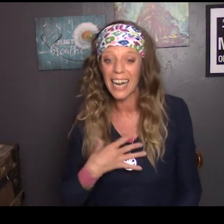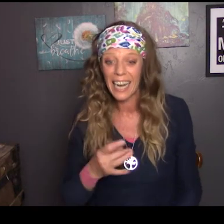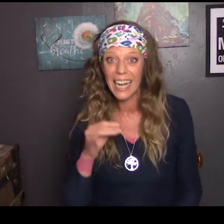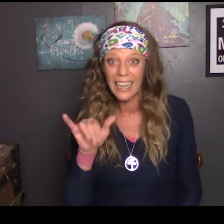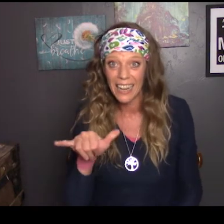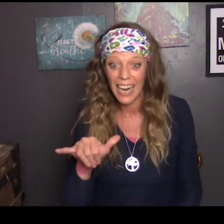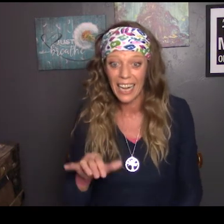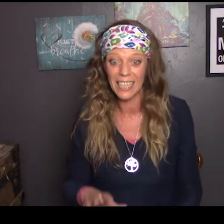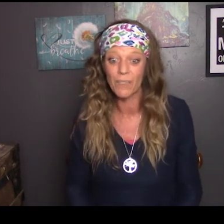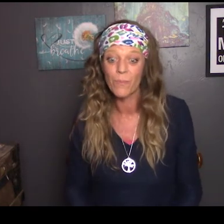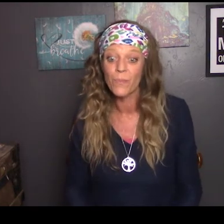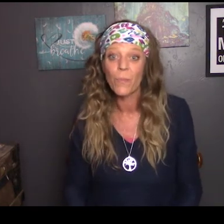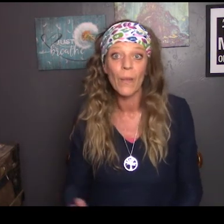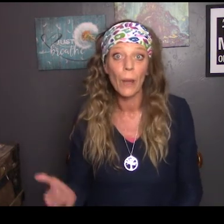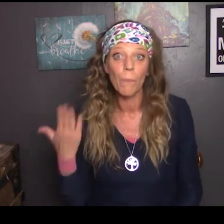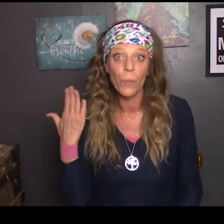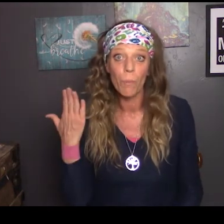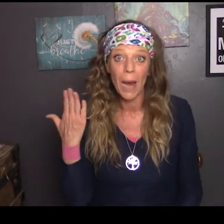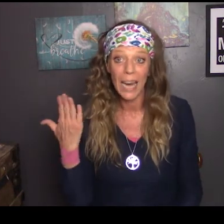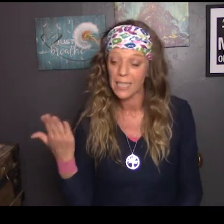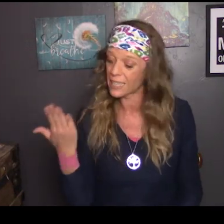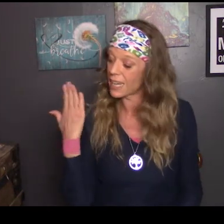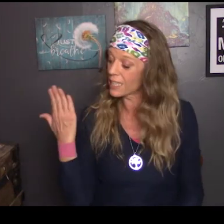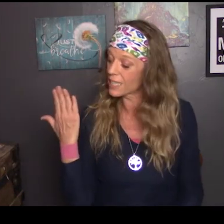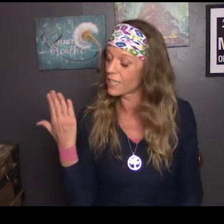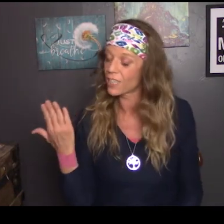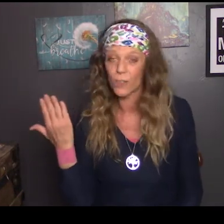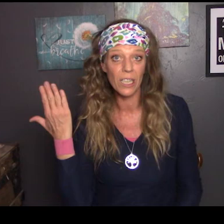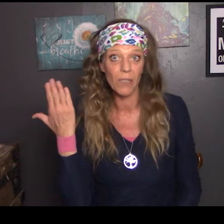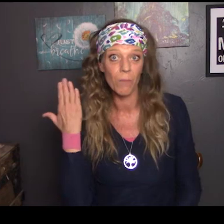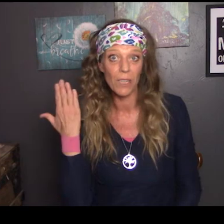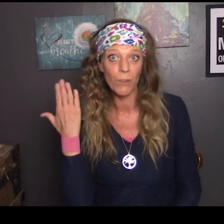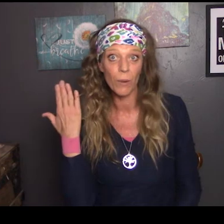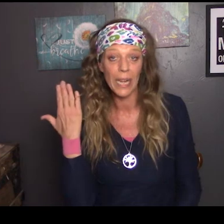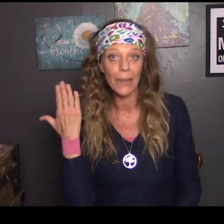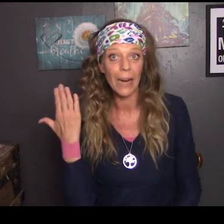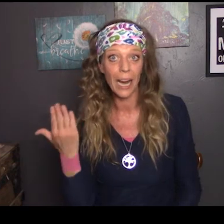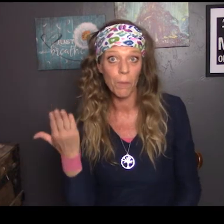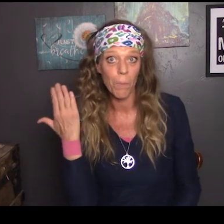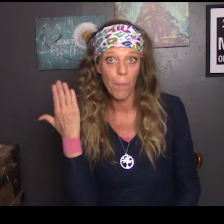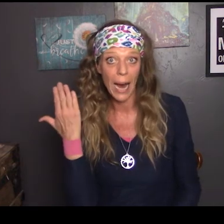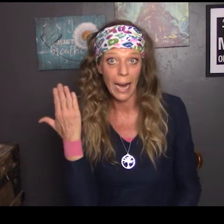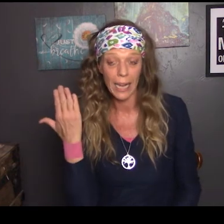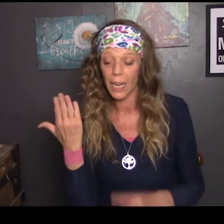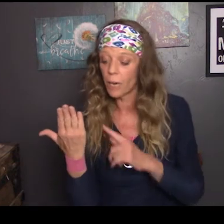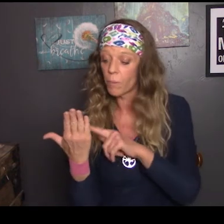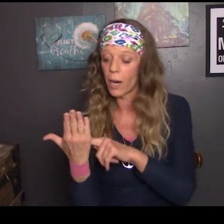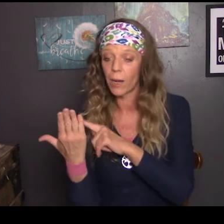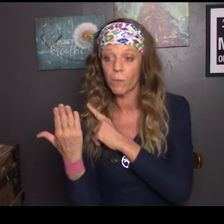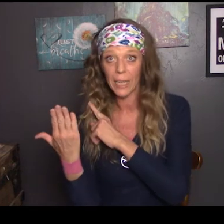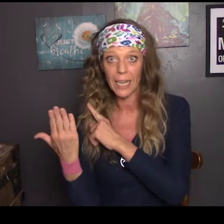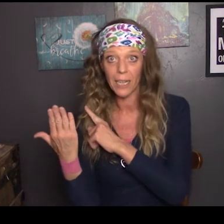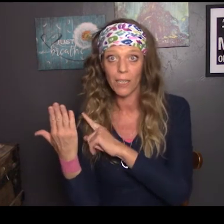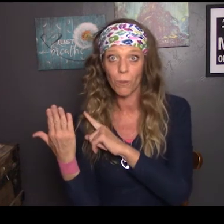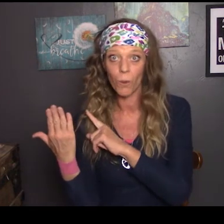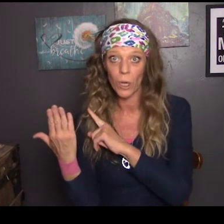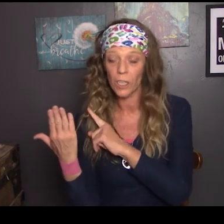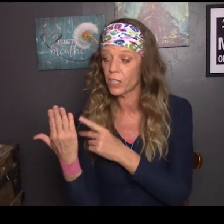like that. Past tense is done by throwing your hand back, palm in towards you